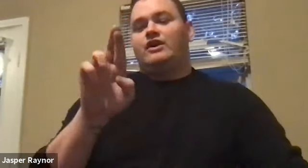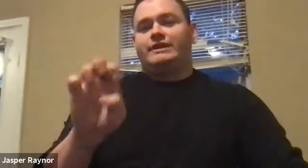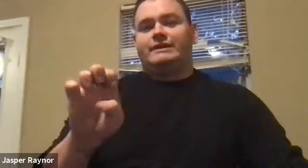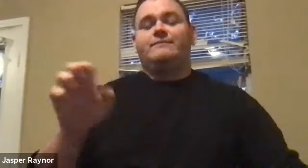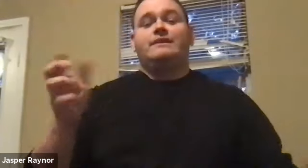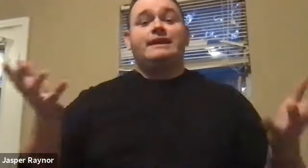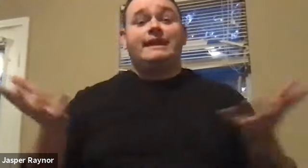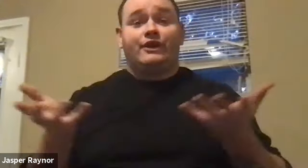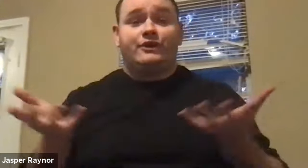H-E-R-E. Here.